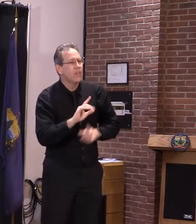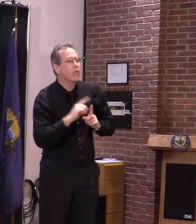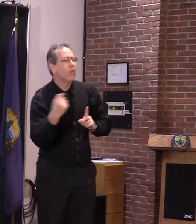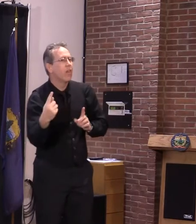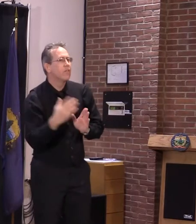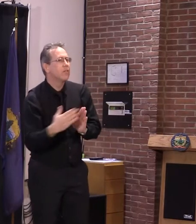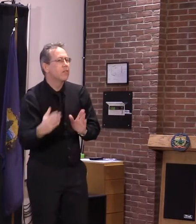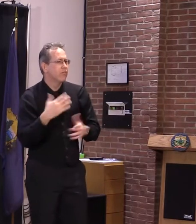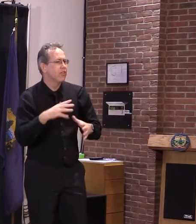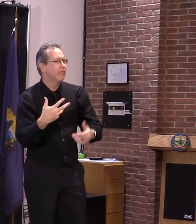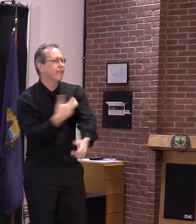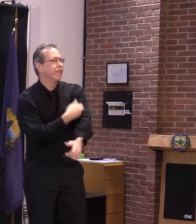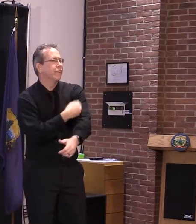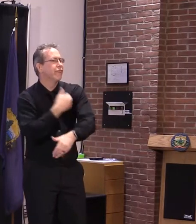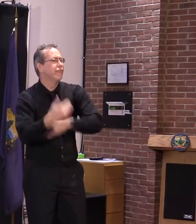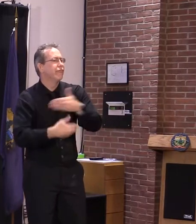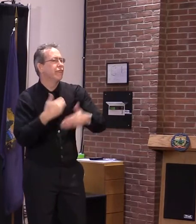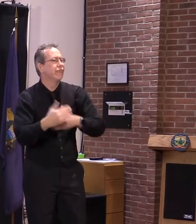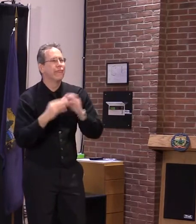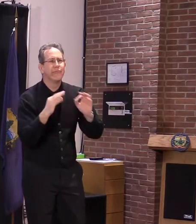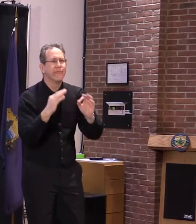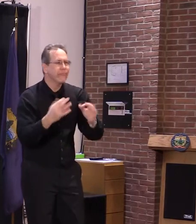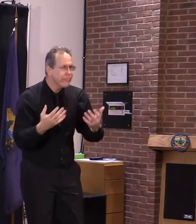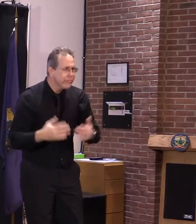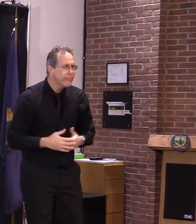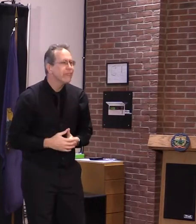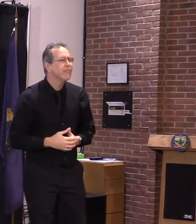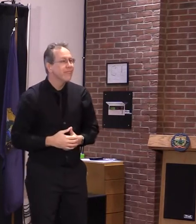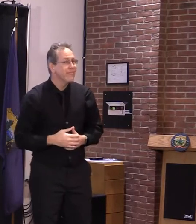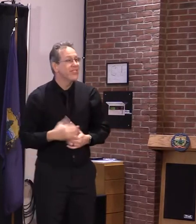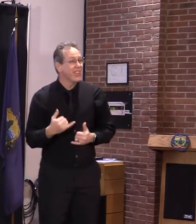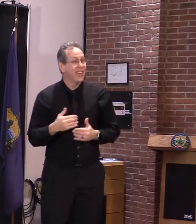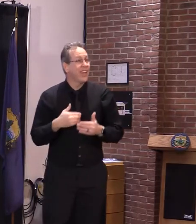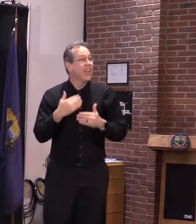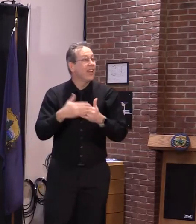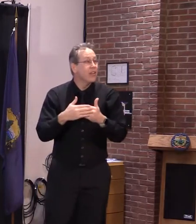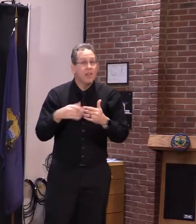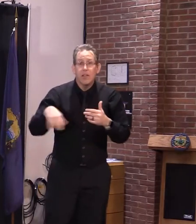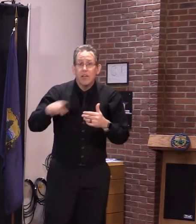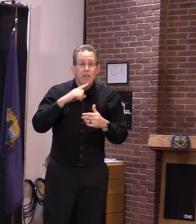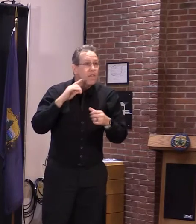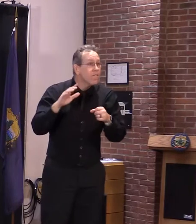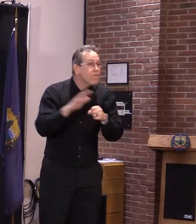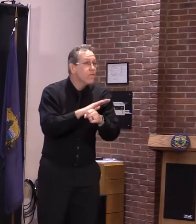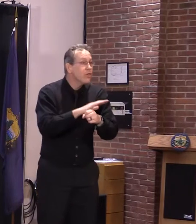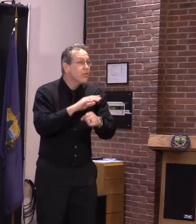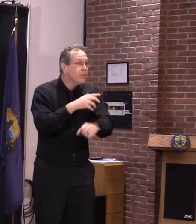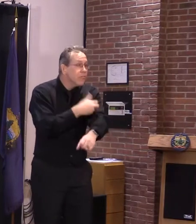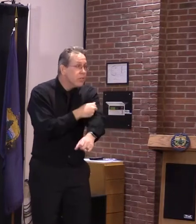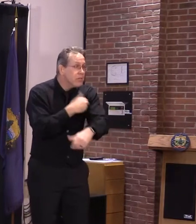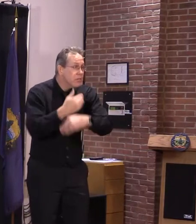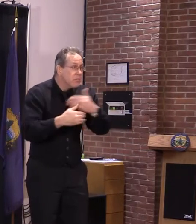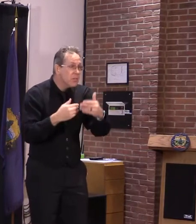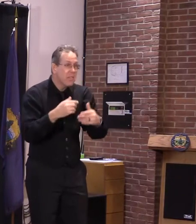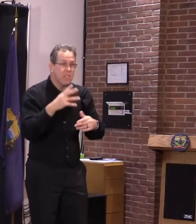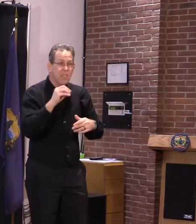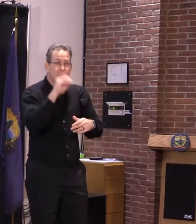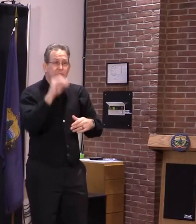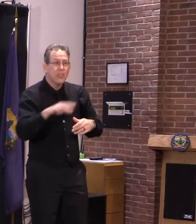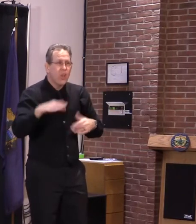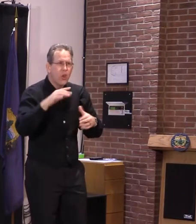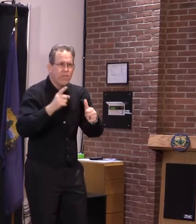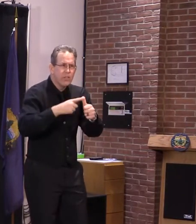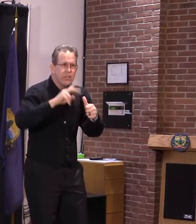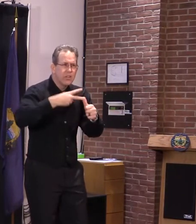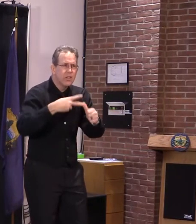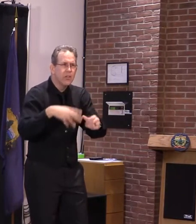to 61.6%, and over 50% now fully vaccinated. And as the governor said, Vermonters continue to go and get